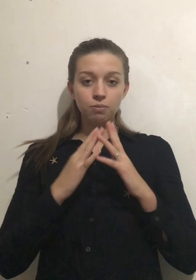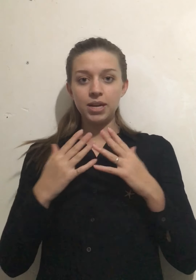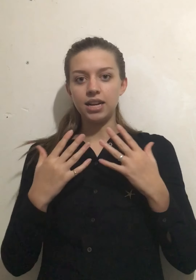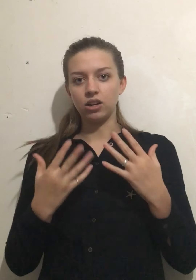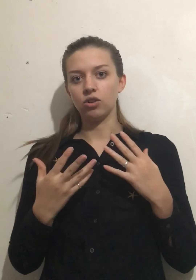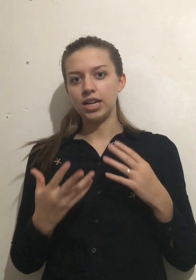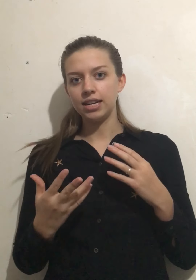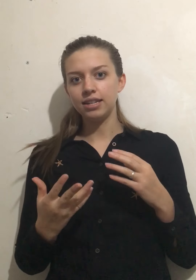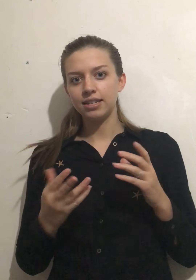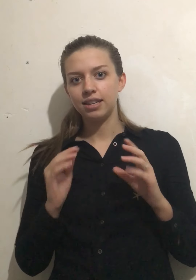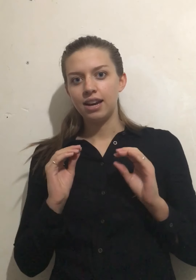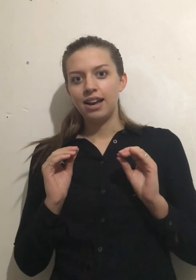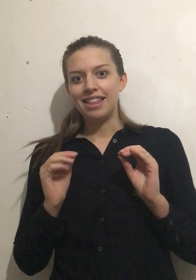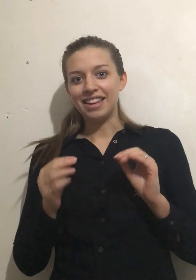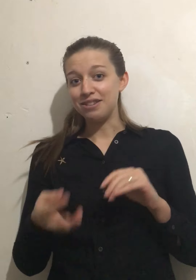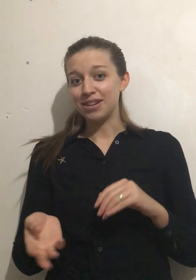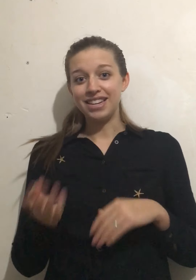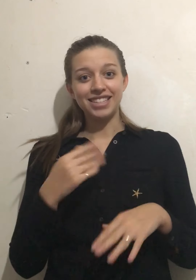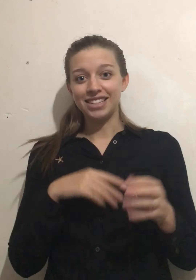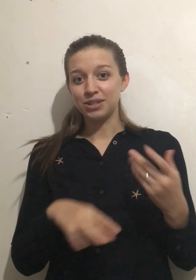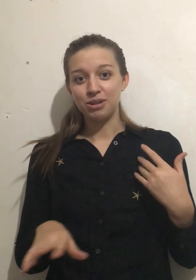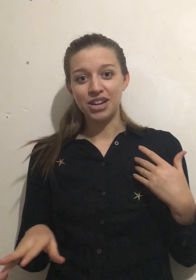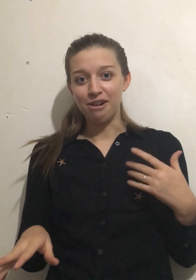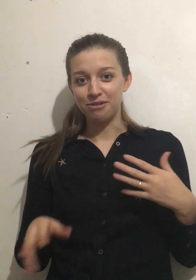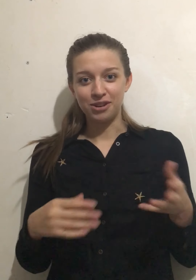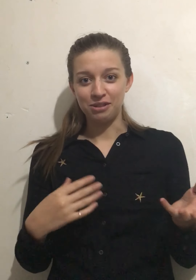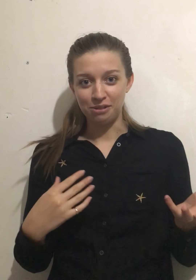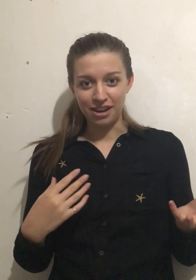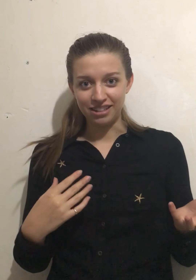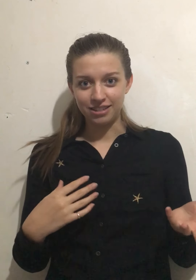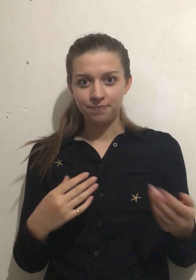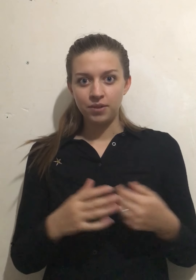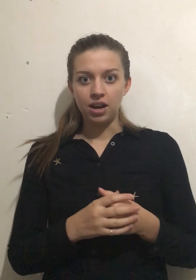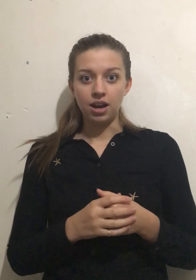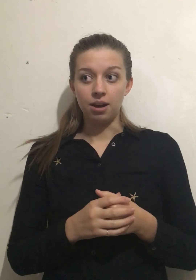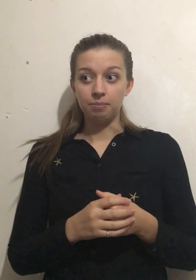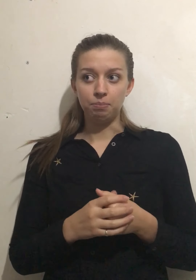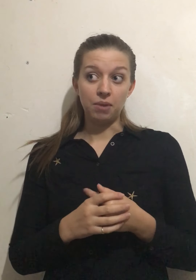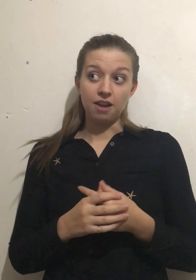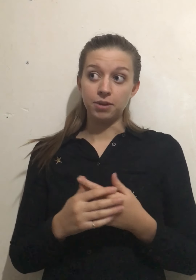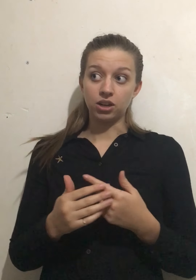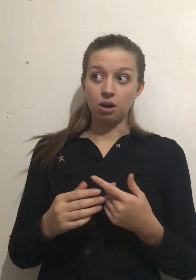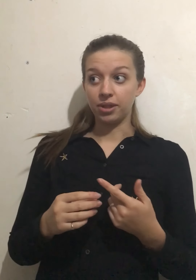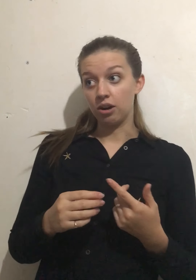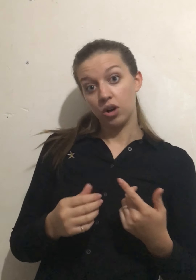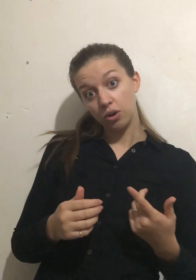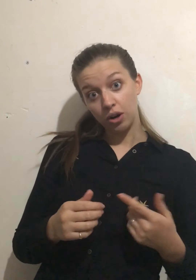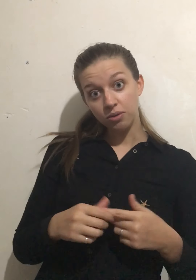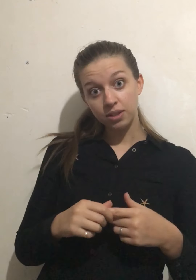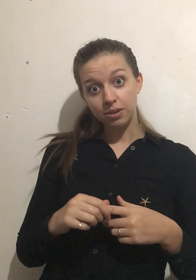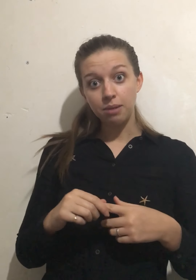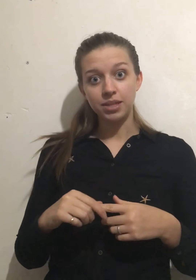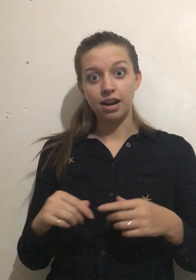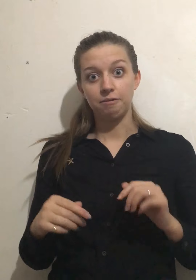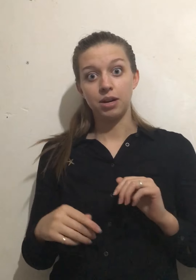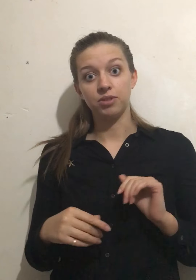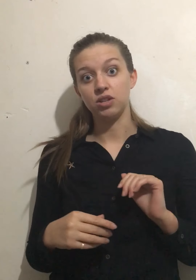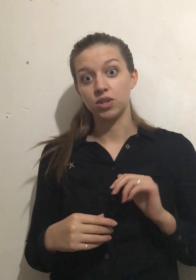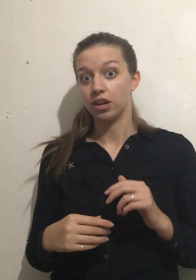many ingredients that you can easily switch out for other things. I've been caught without cocoa sometimes, and I've been able to use hot